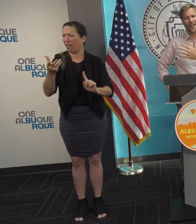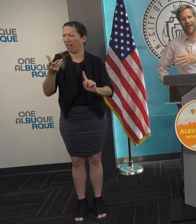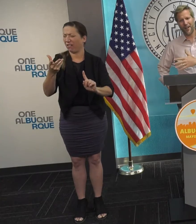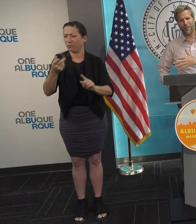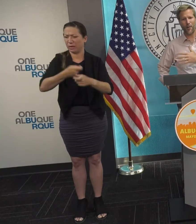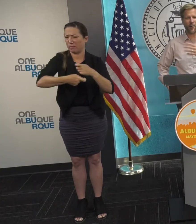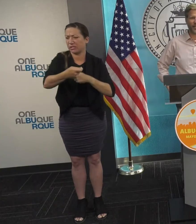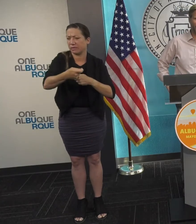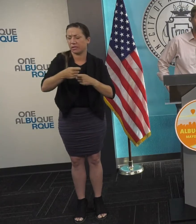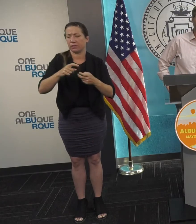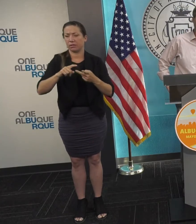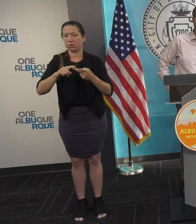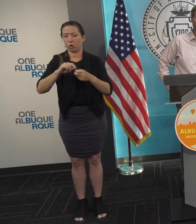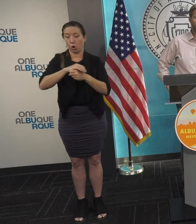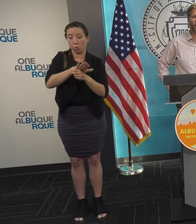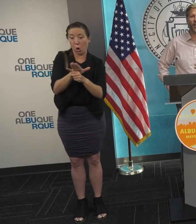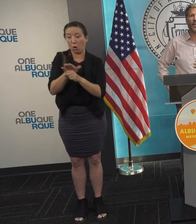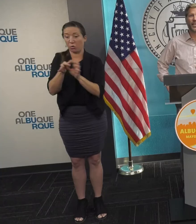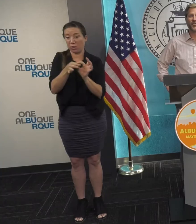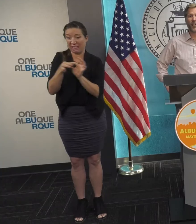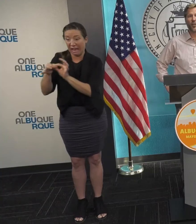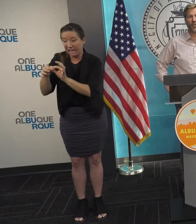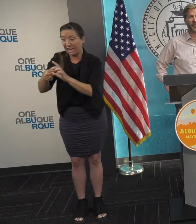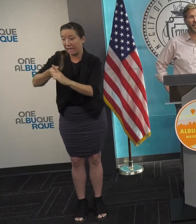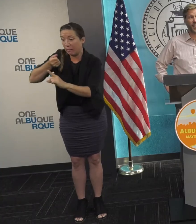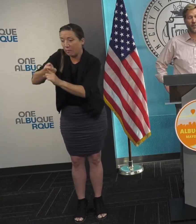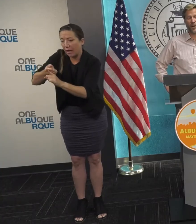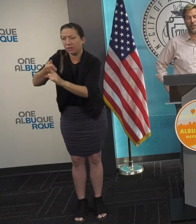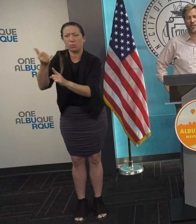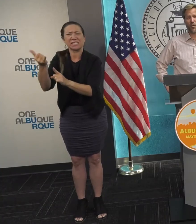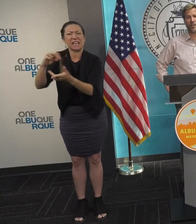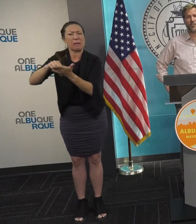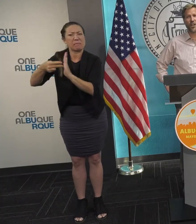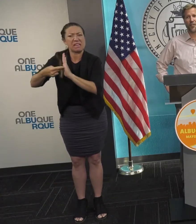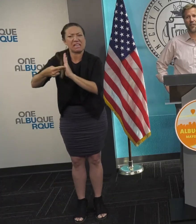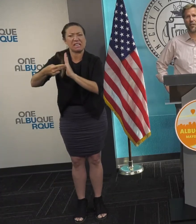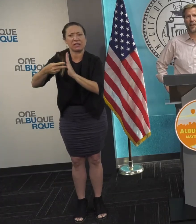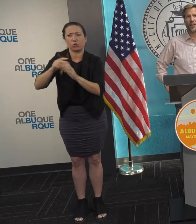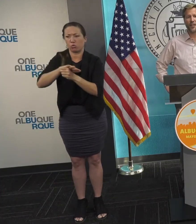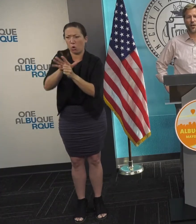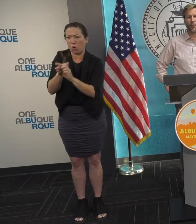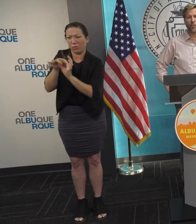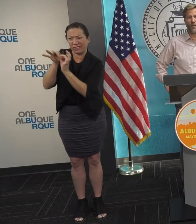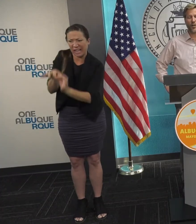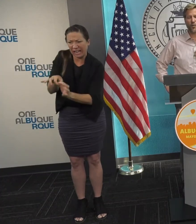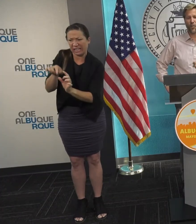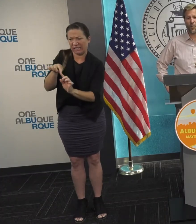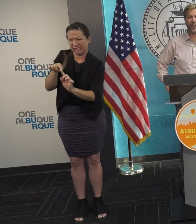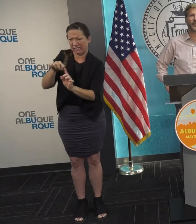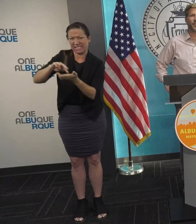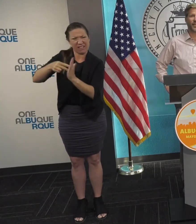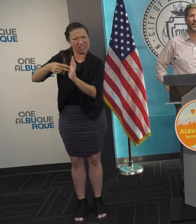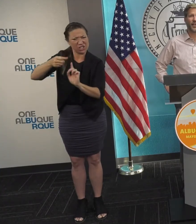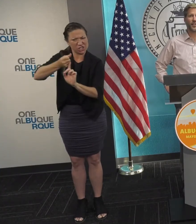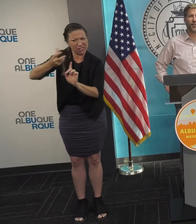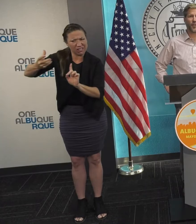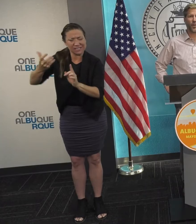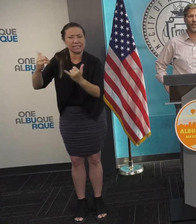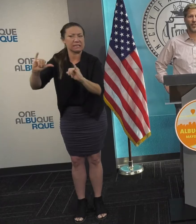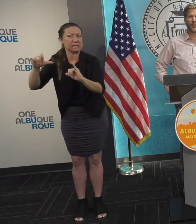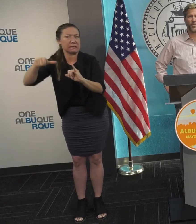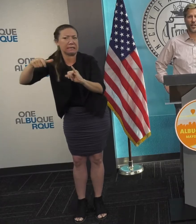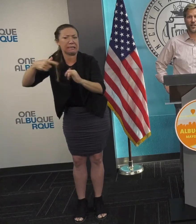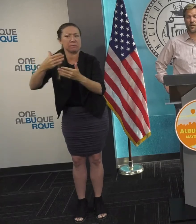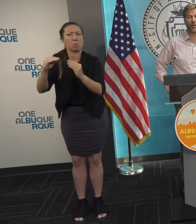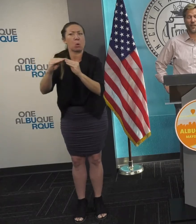constitutes corona-related and so forth. So in general, the city very much wants general, revenue replacement so that